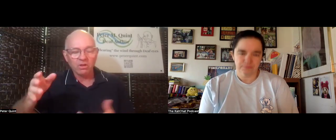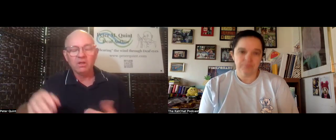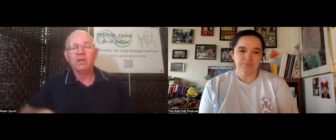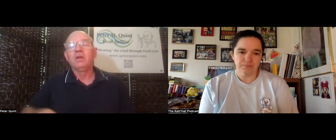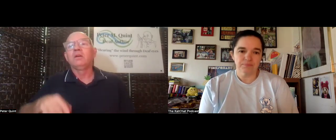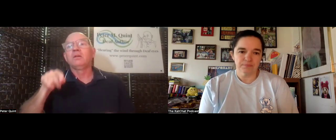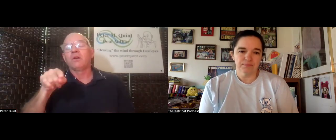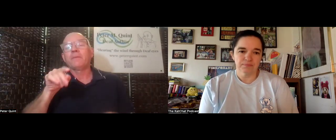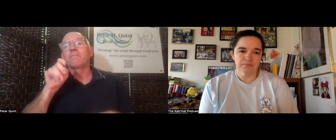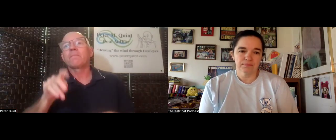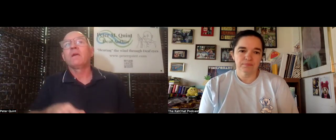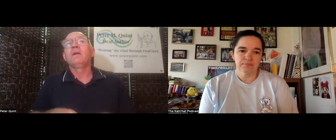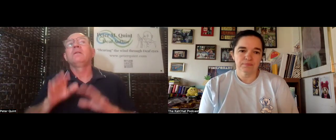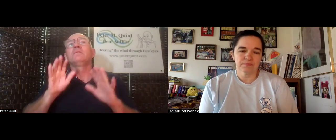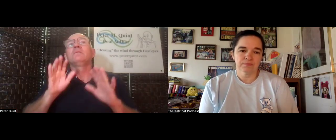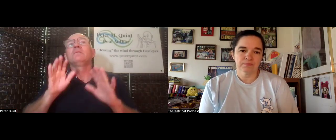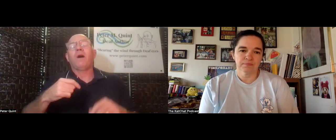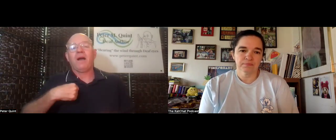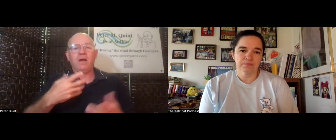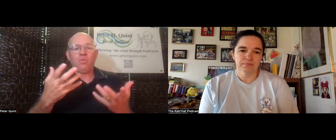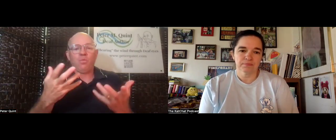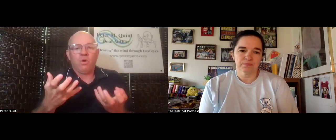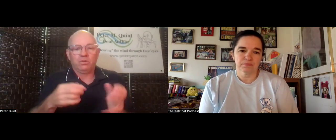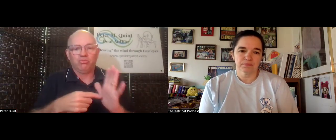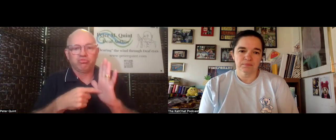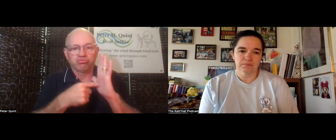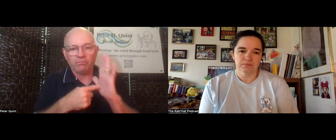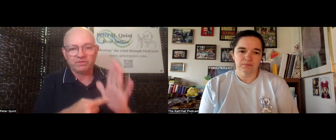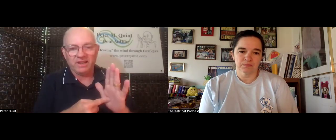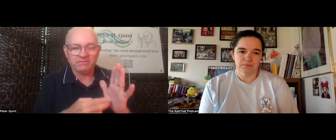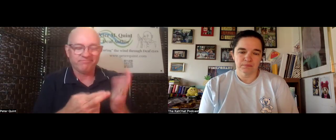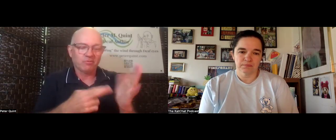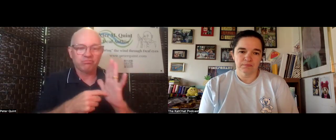down. Okay, so I want to